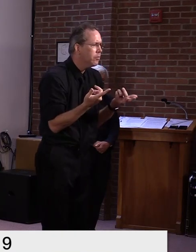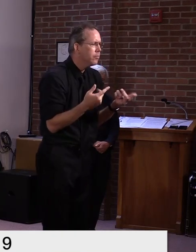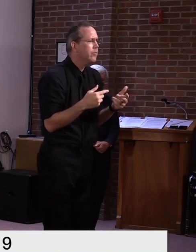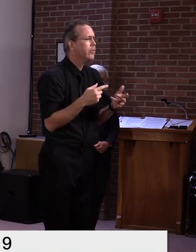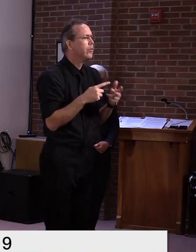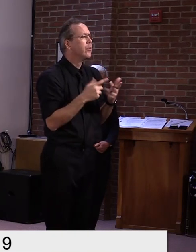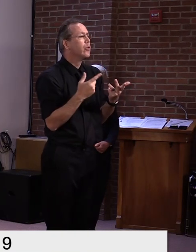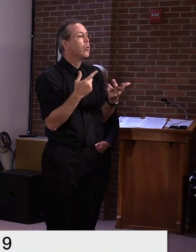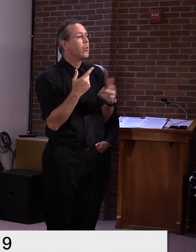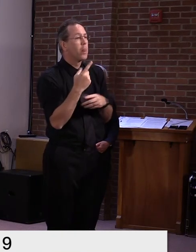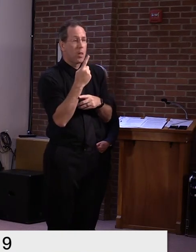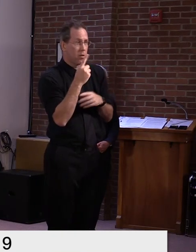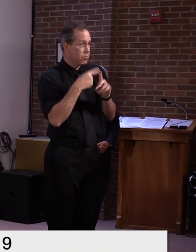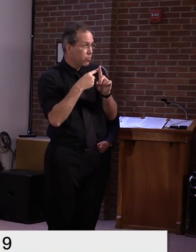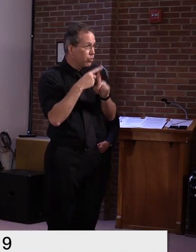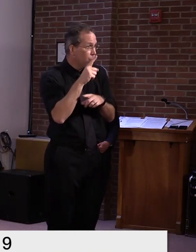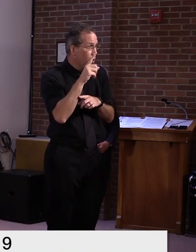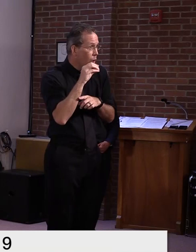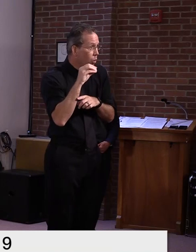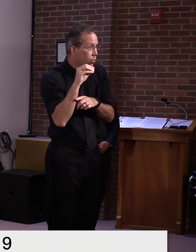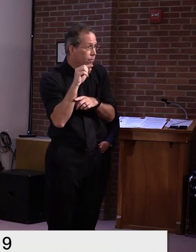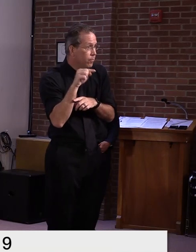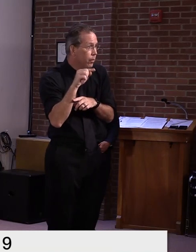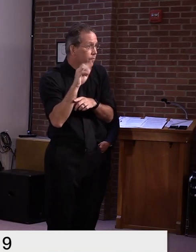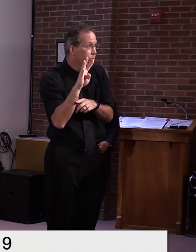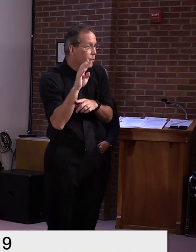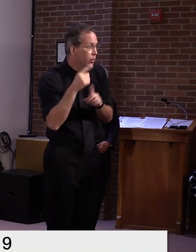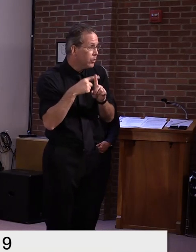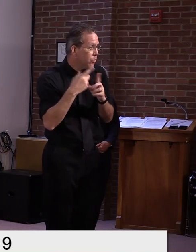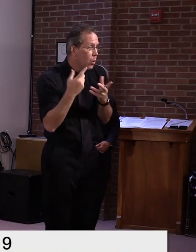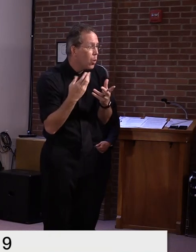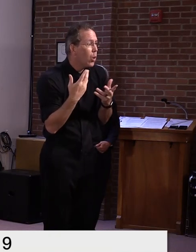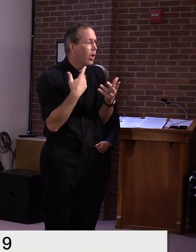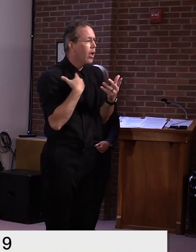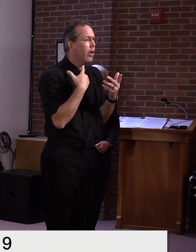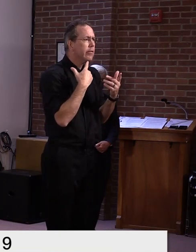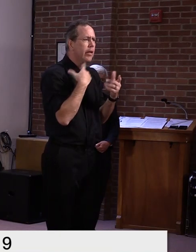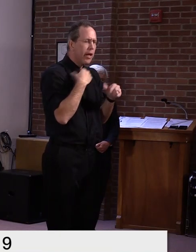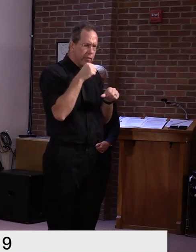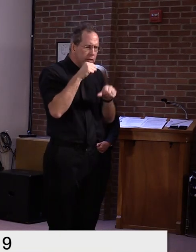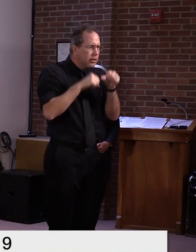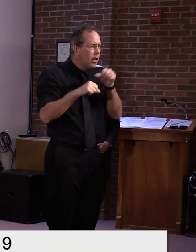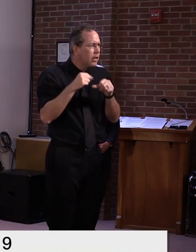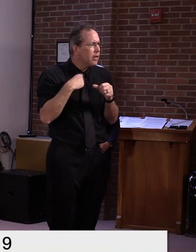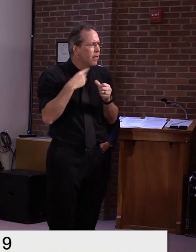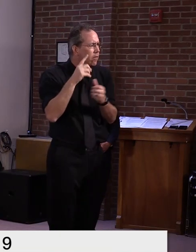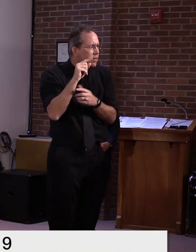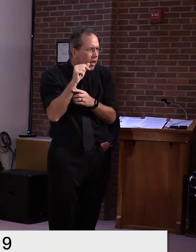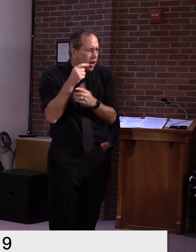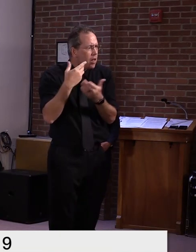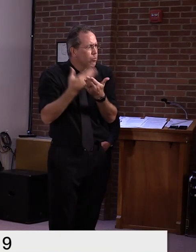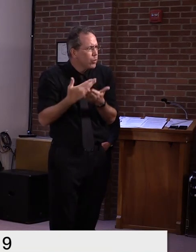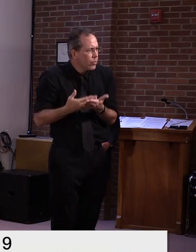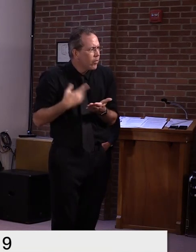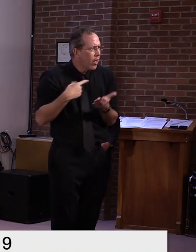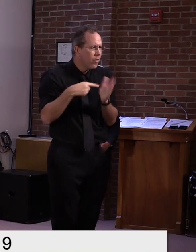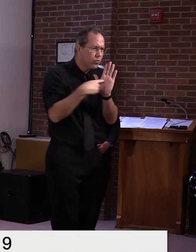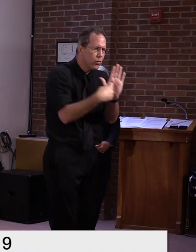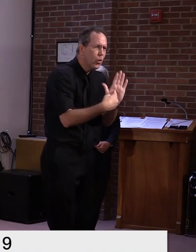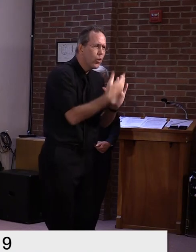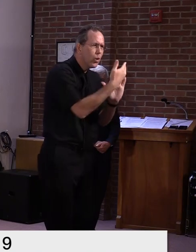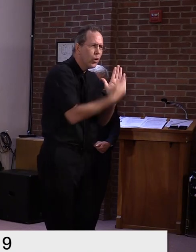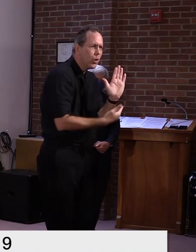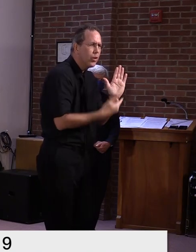know the science sort of behind the system checking. It's a very useful screener at a certain level, but it's by no means definitive.